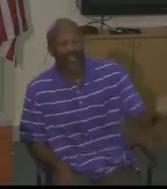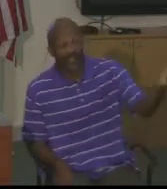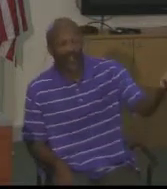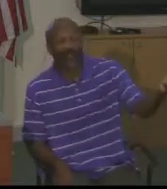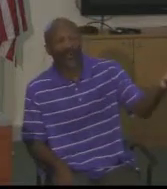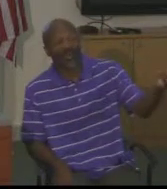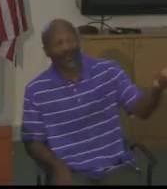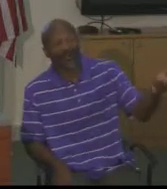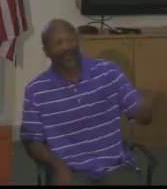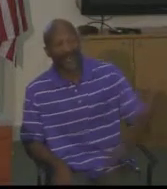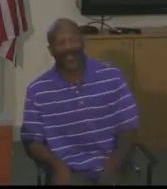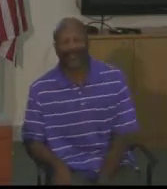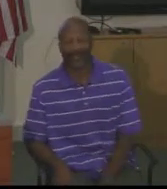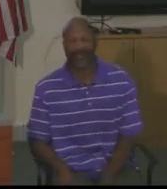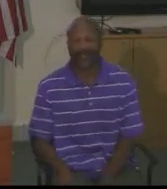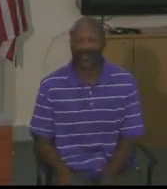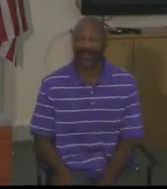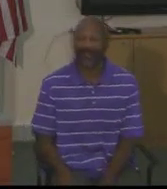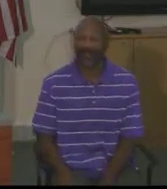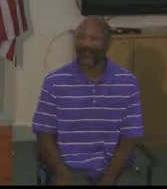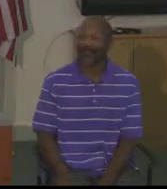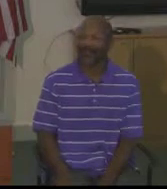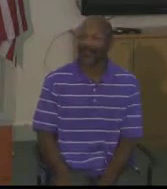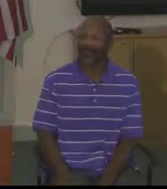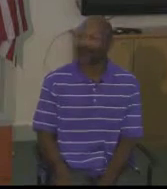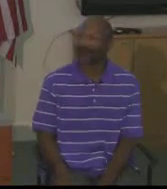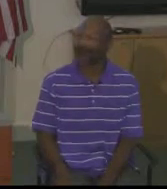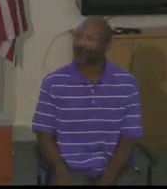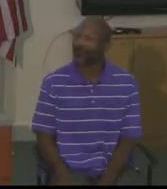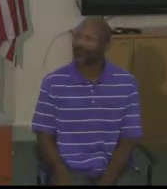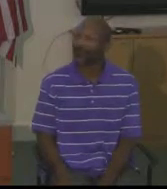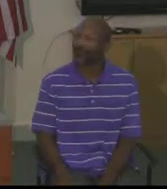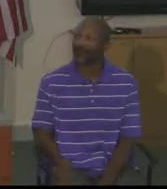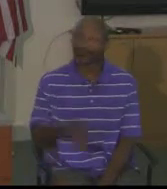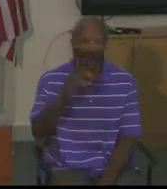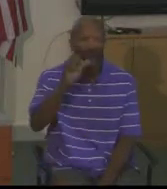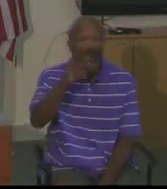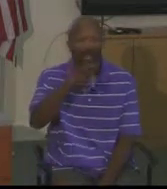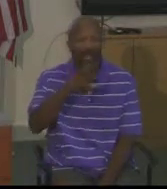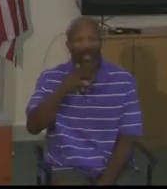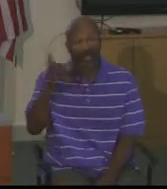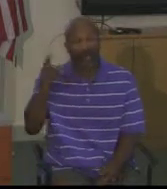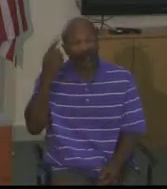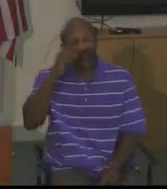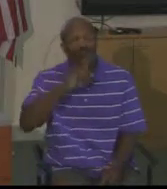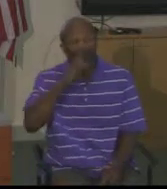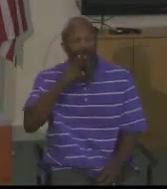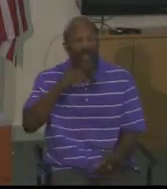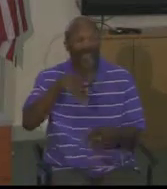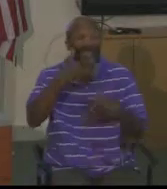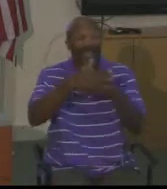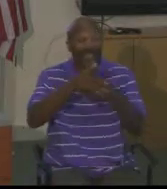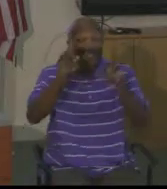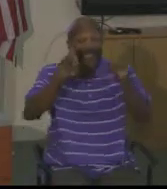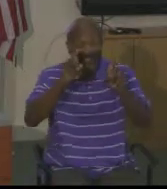She got 2 right. Yeah. Okay. I promise next time that yours will be easier.